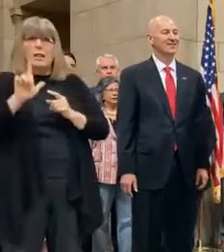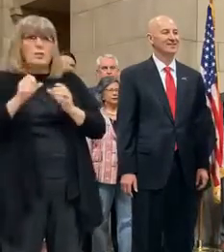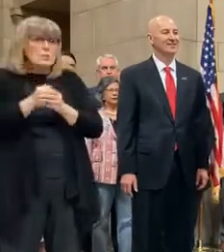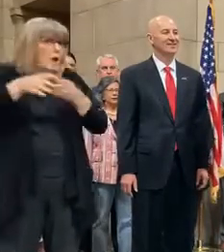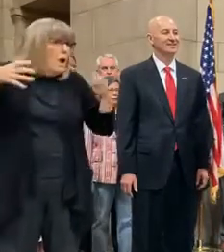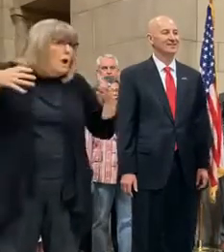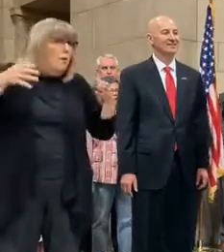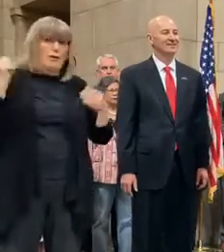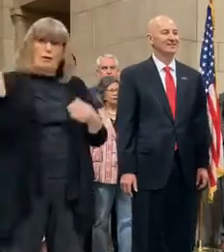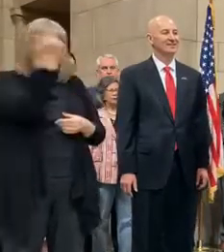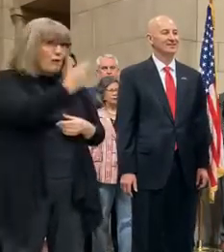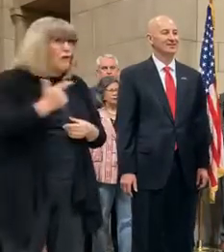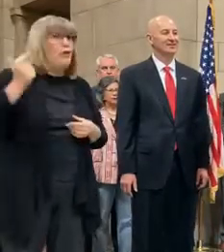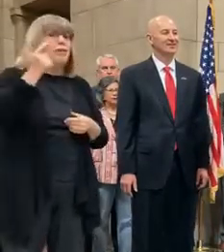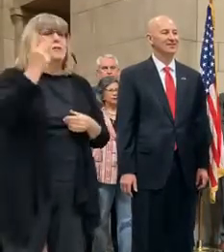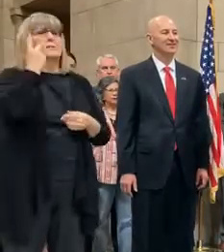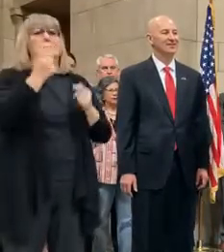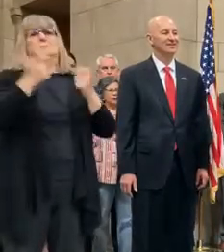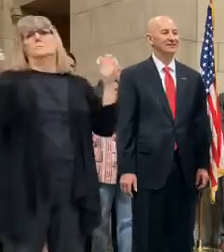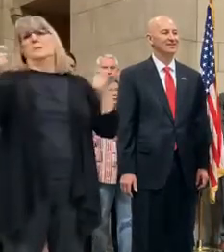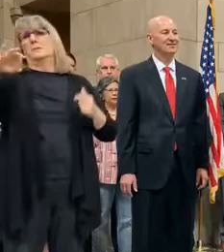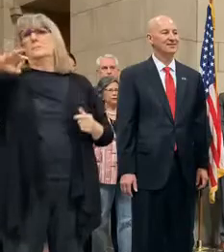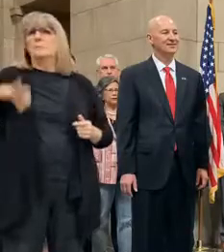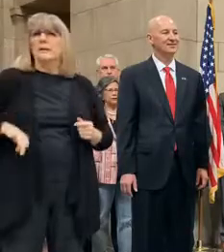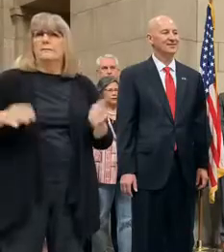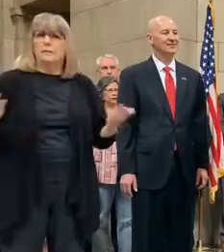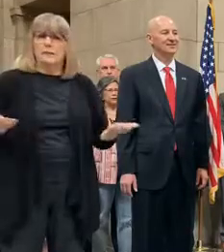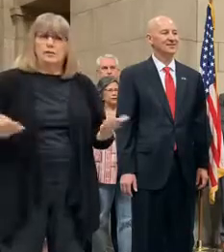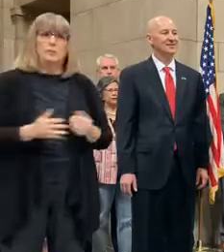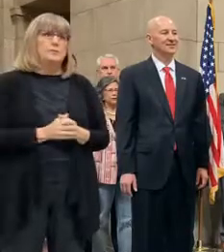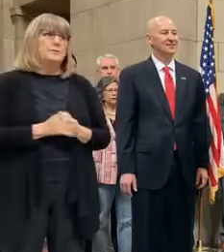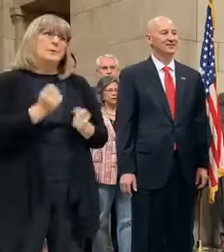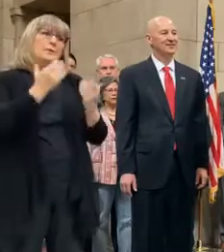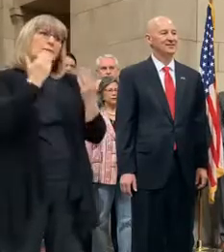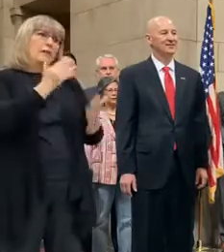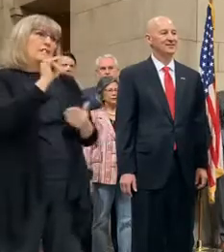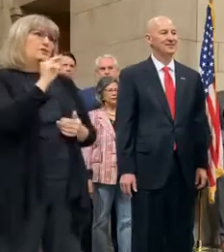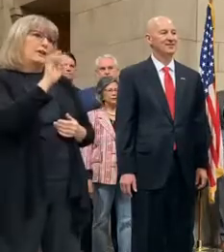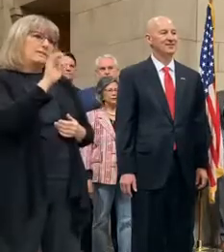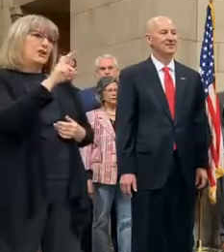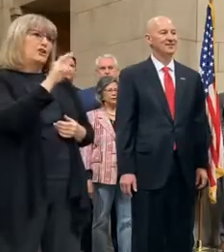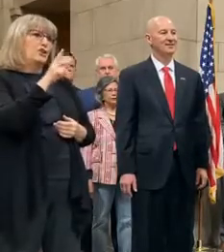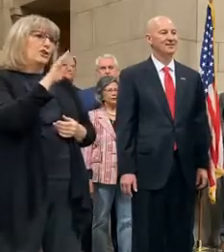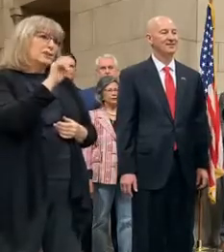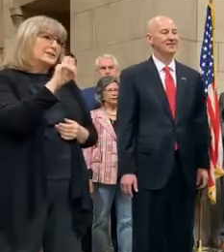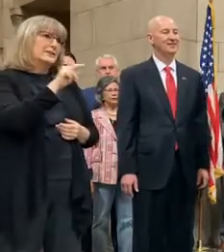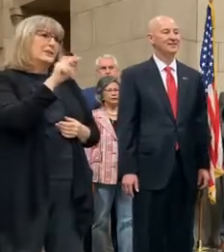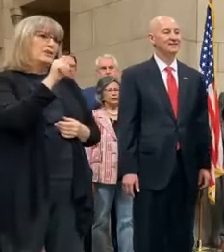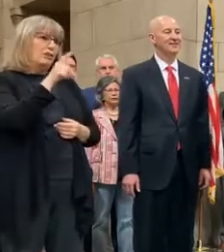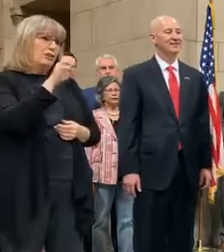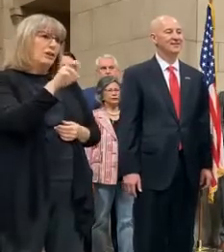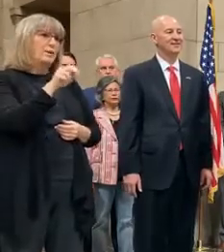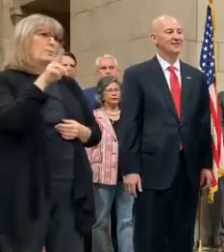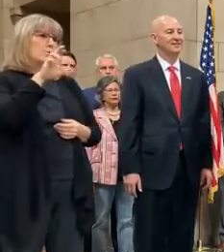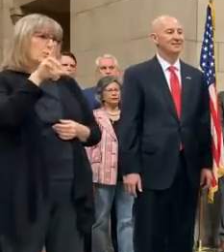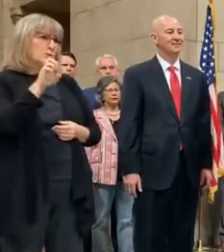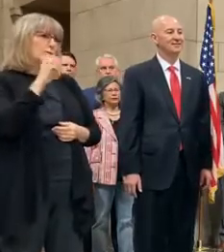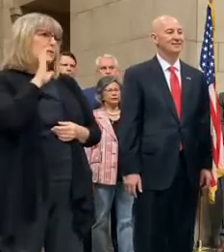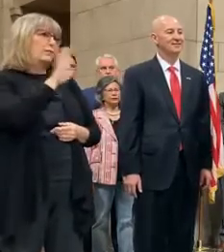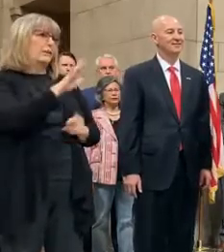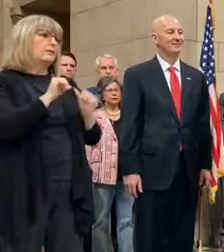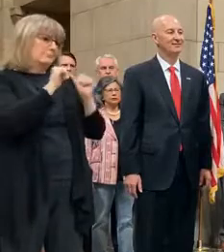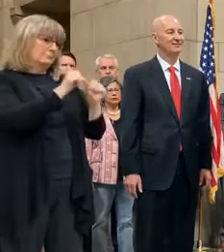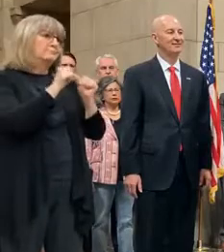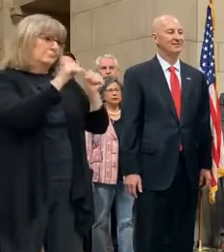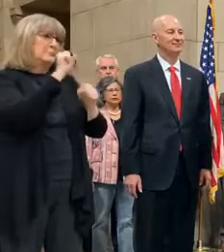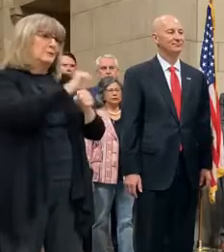Lincoln grow, I think we'll see a huge benefit to the state of Nebraska. So I want to thank Jennifer and Kristen and Lauren and Bruce for their